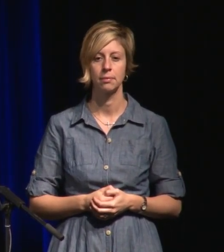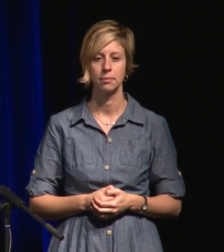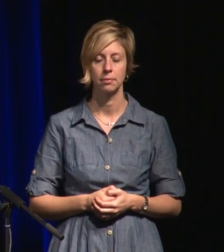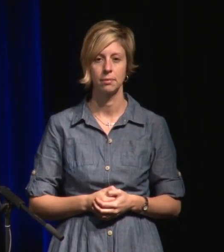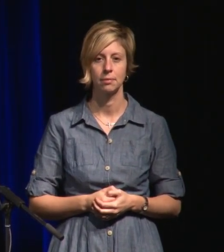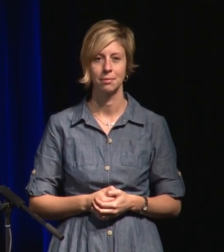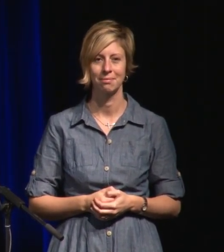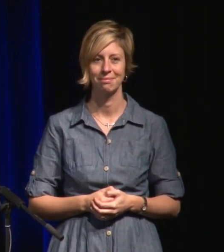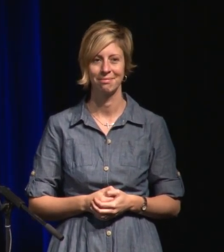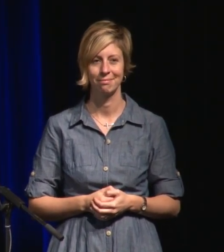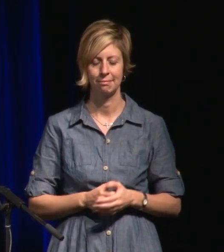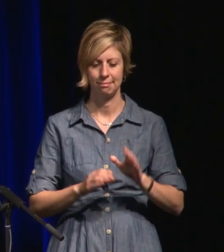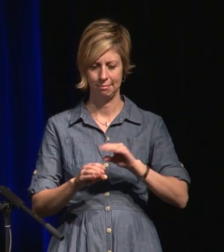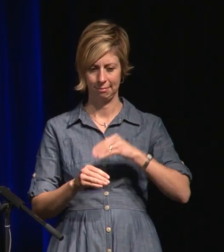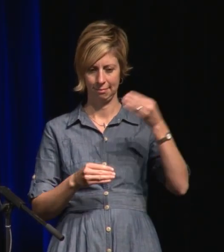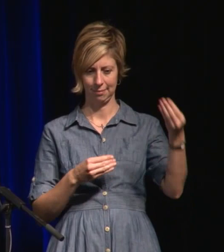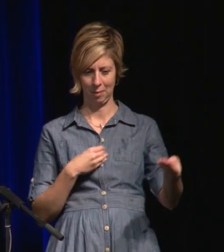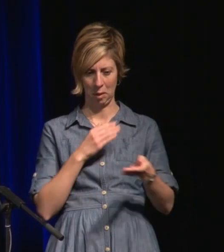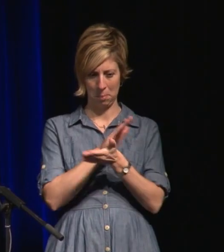If I can get my paper straight.